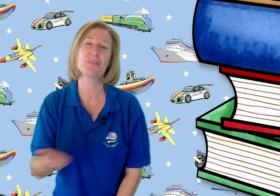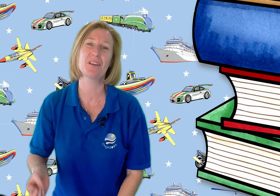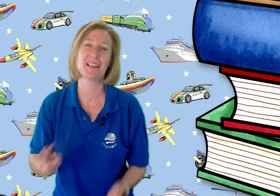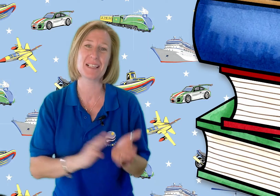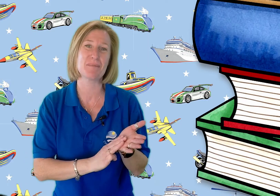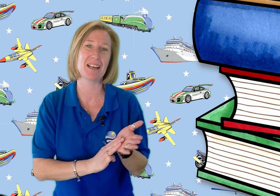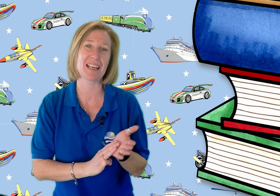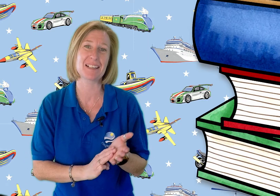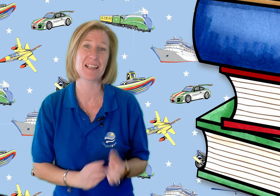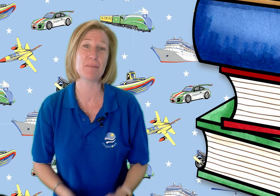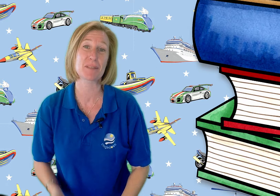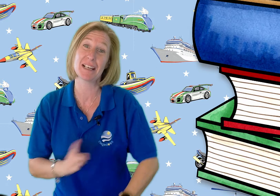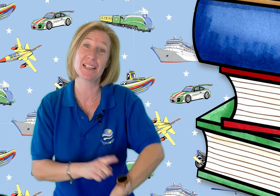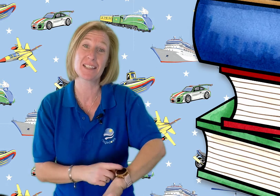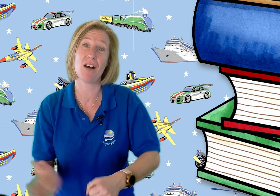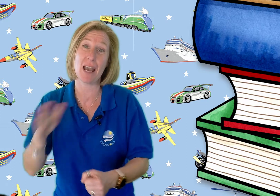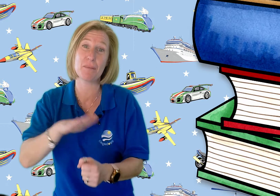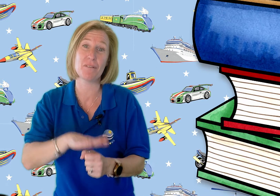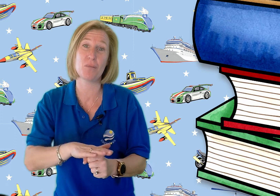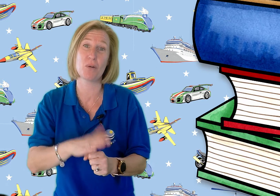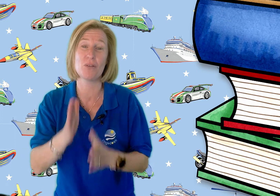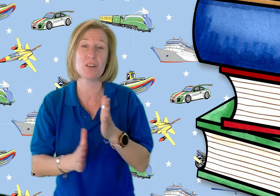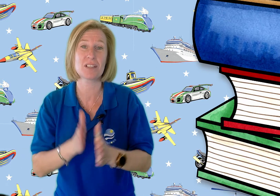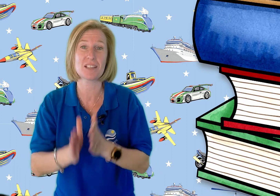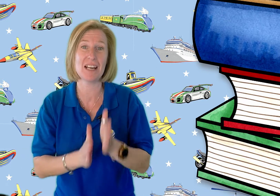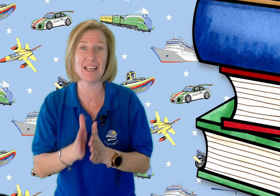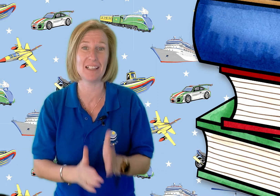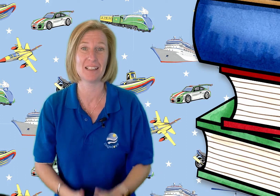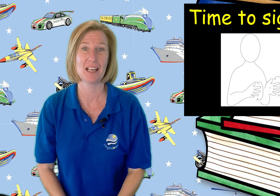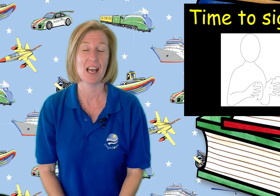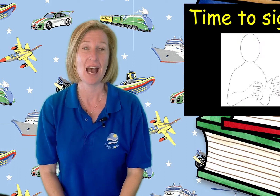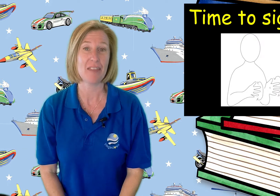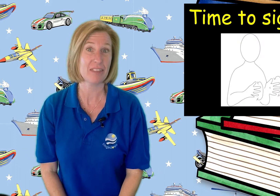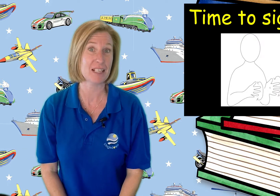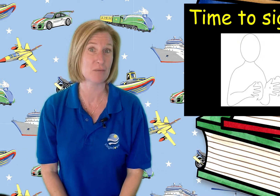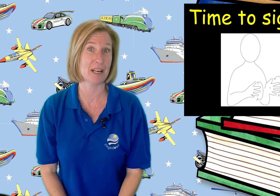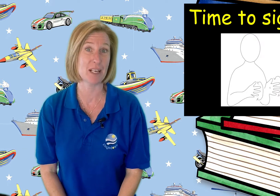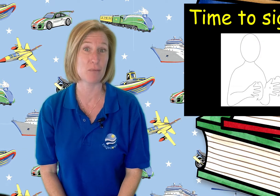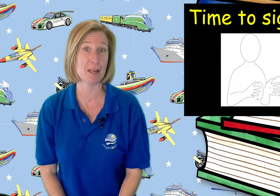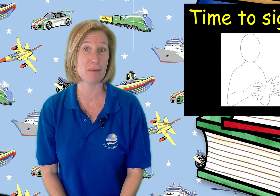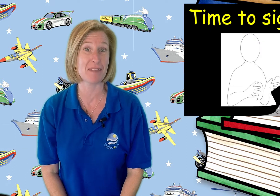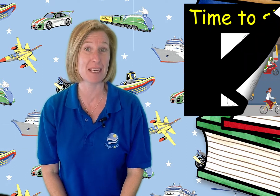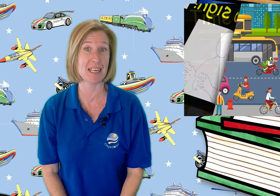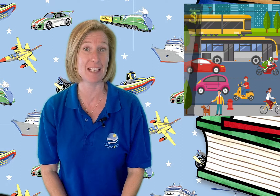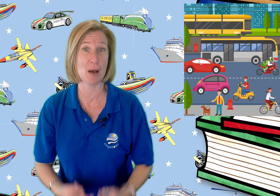everyone, it's Mel again, so that must mean it's time for more sign-in. And this week, we're going to be thinking